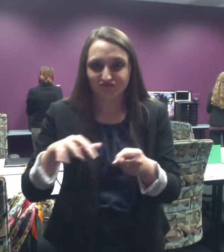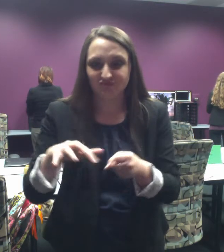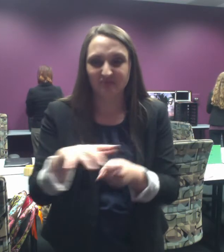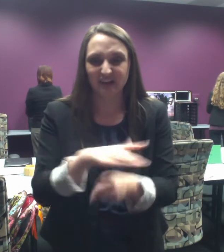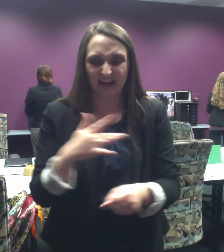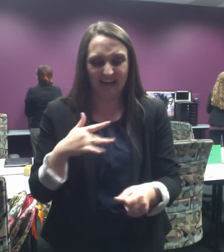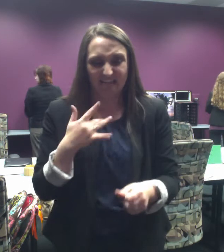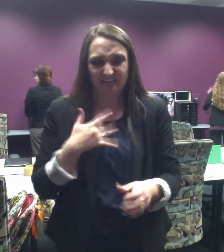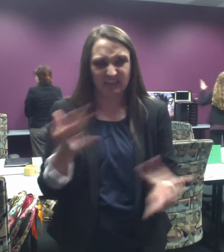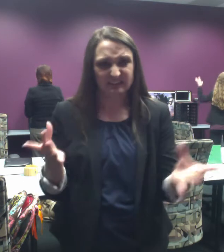high.